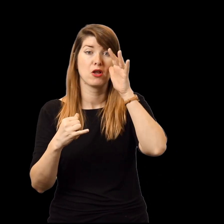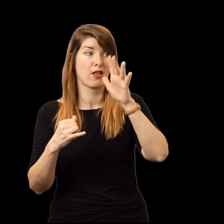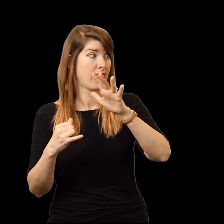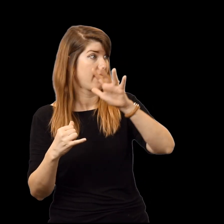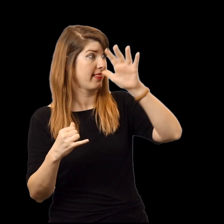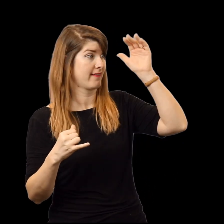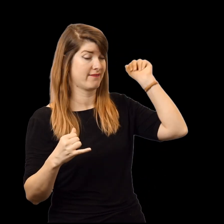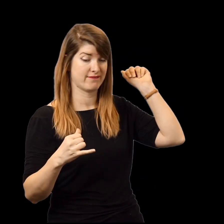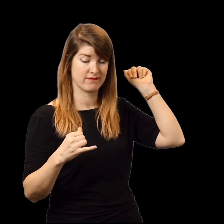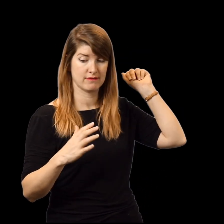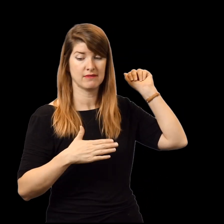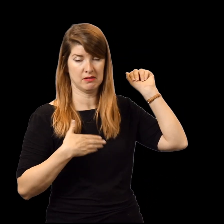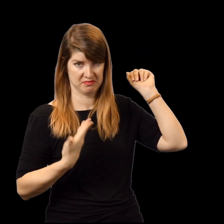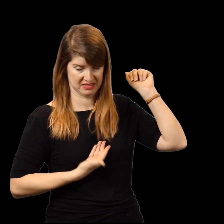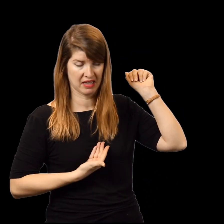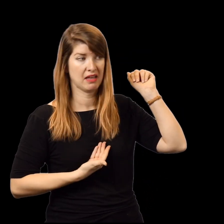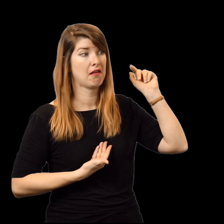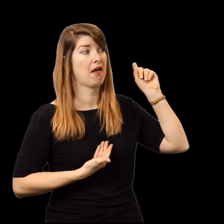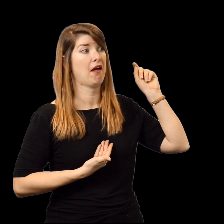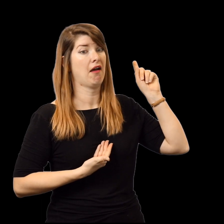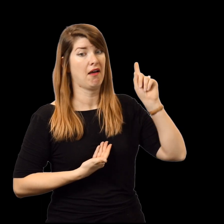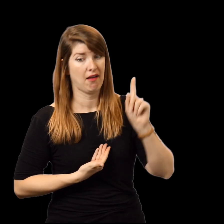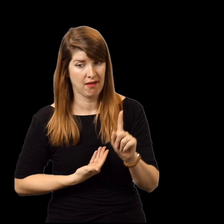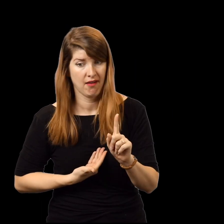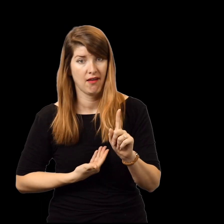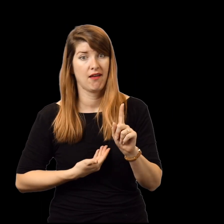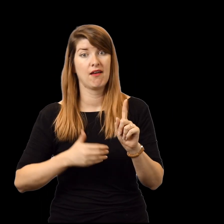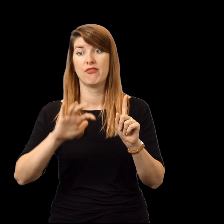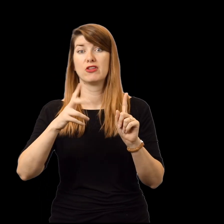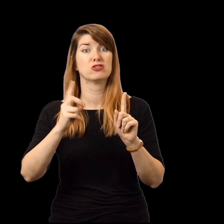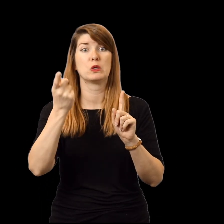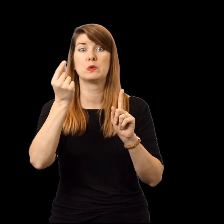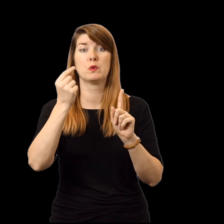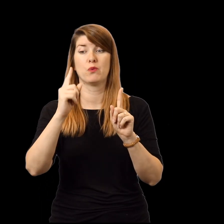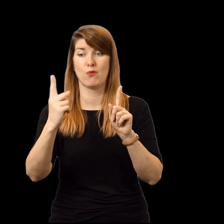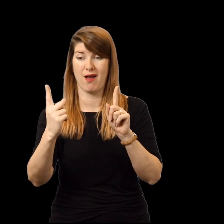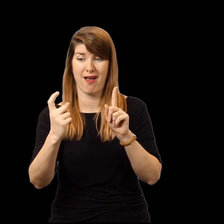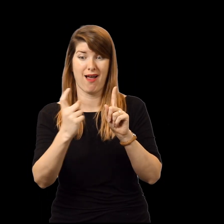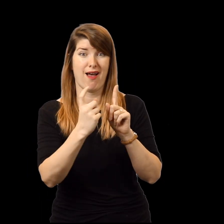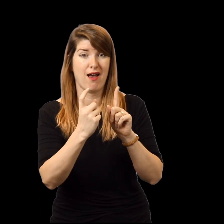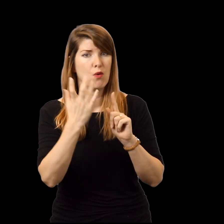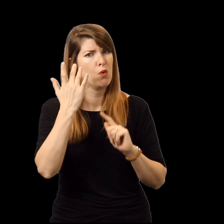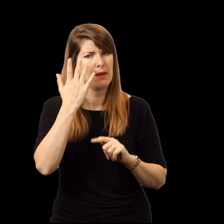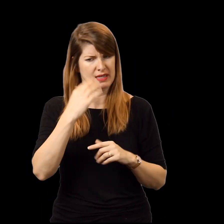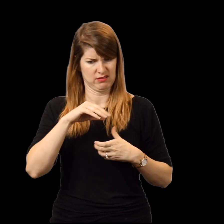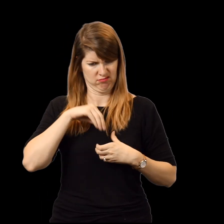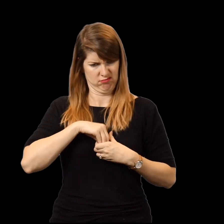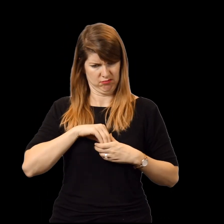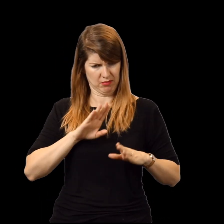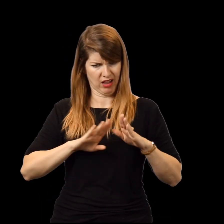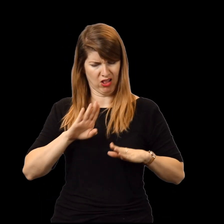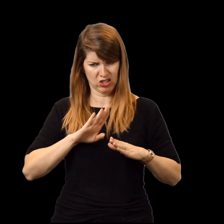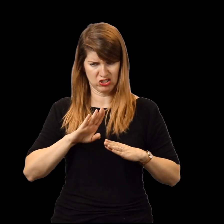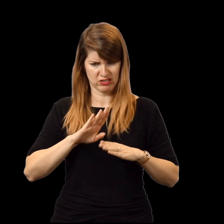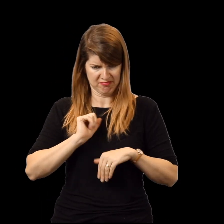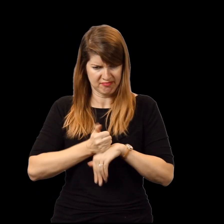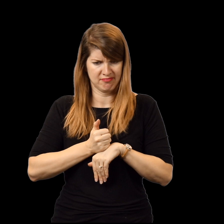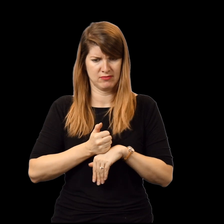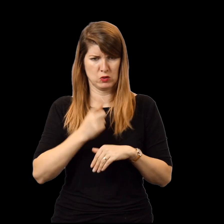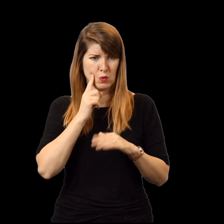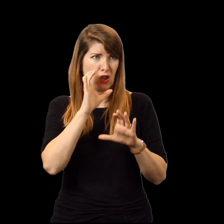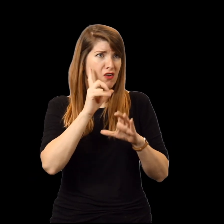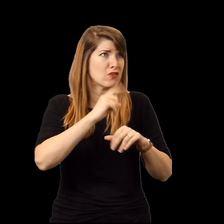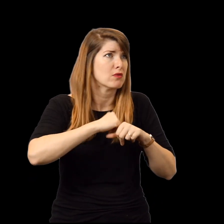gets upset, parent comes back, and the child initially goes towards the parent because they are biologically wired